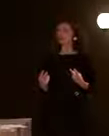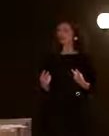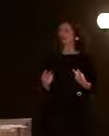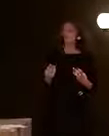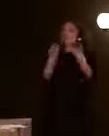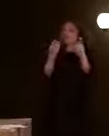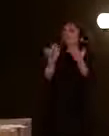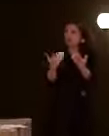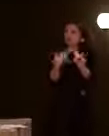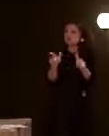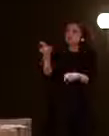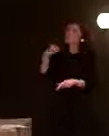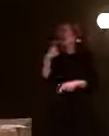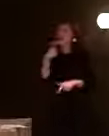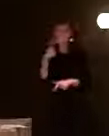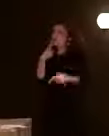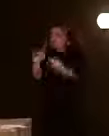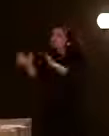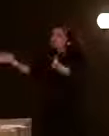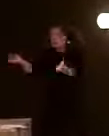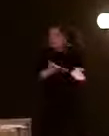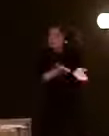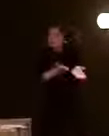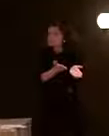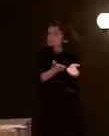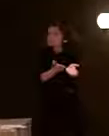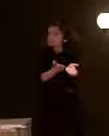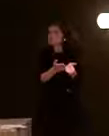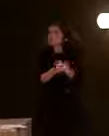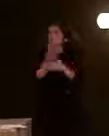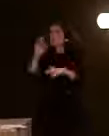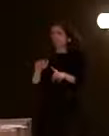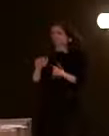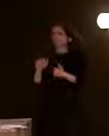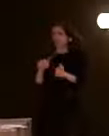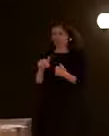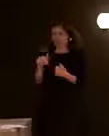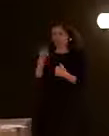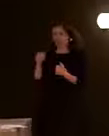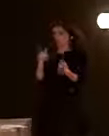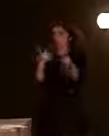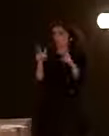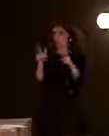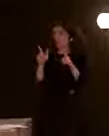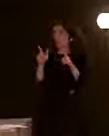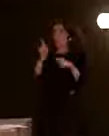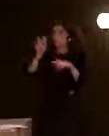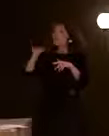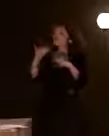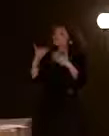embarrassed telling you as a teacher that they didn't like something. And I won't give this